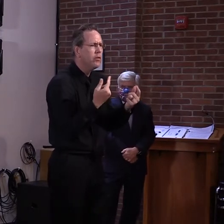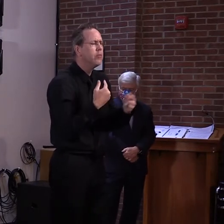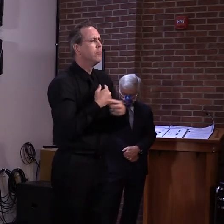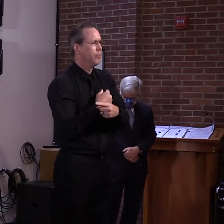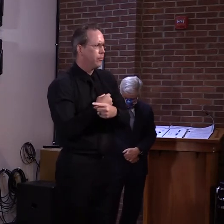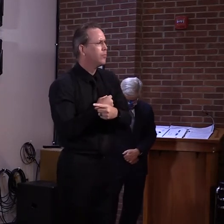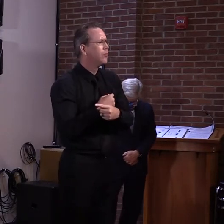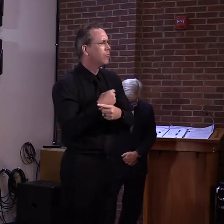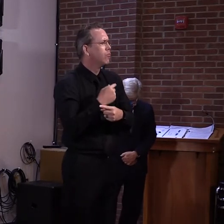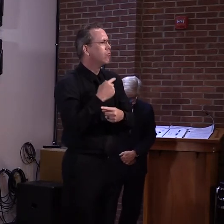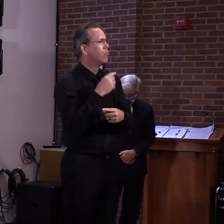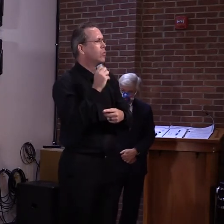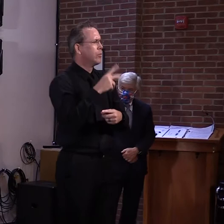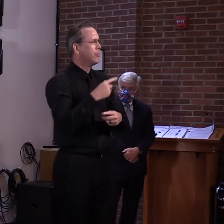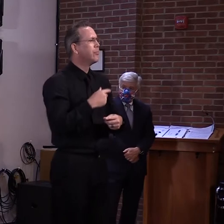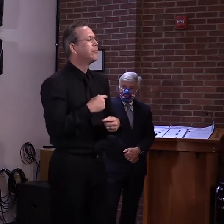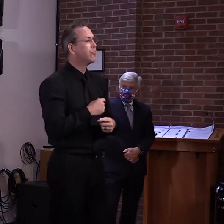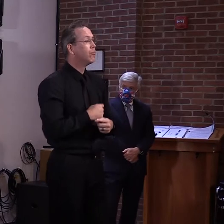today.